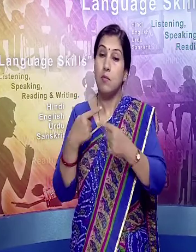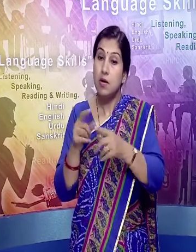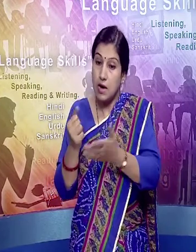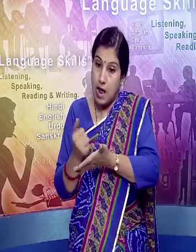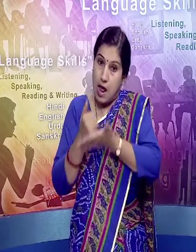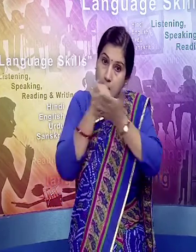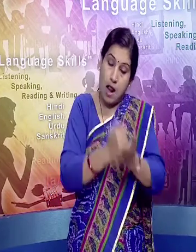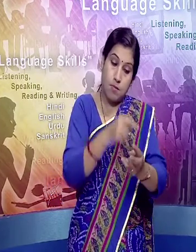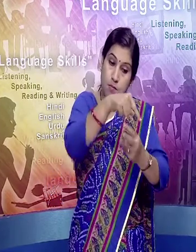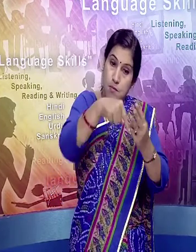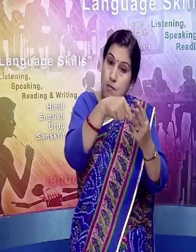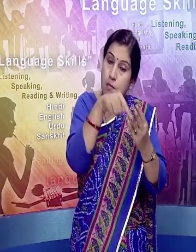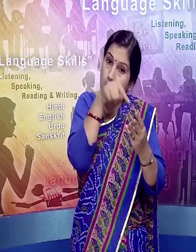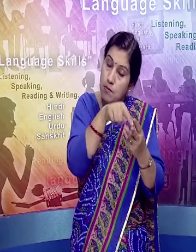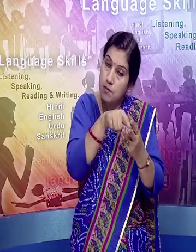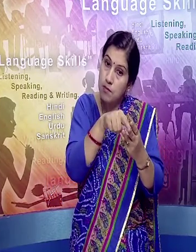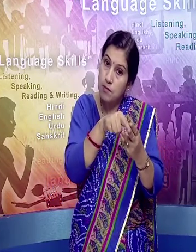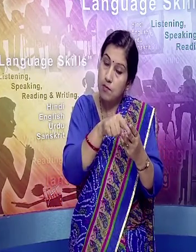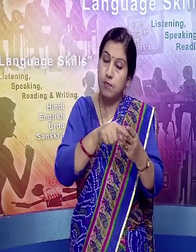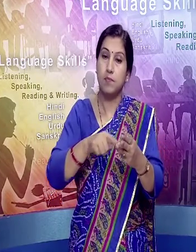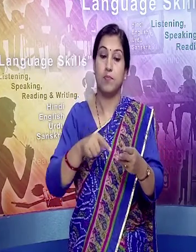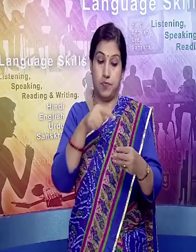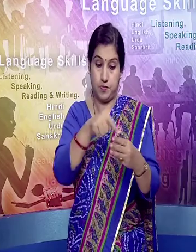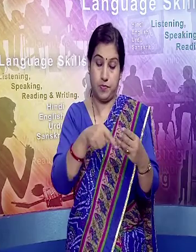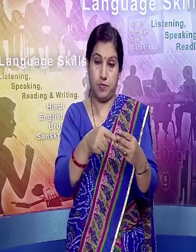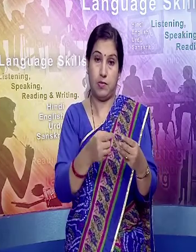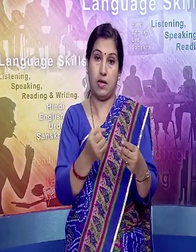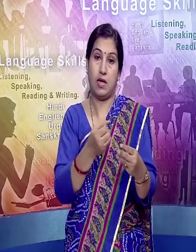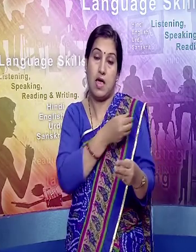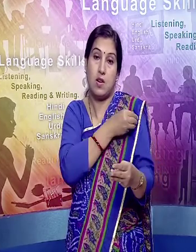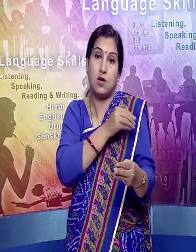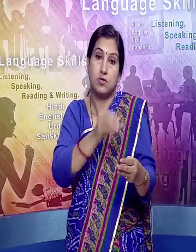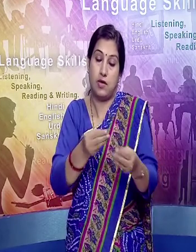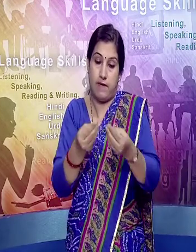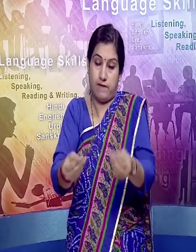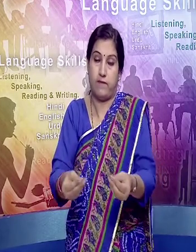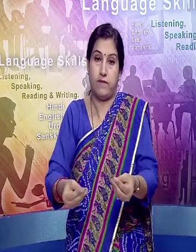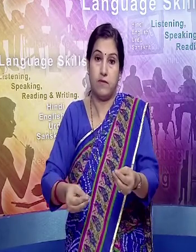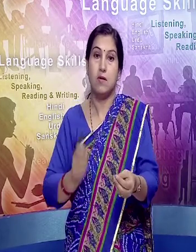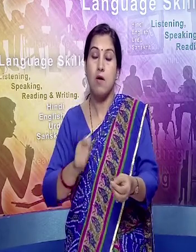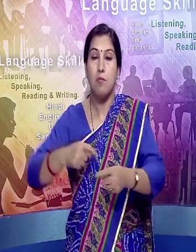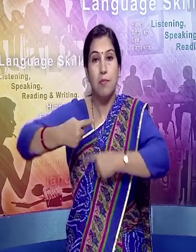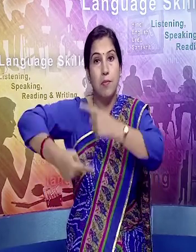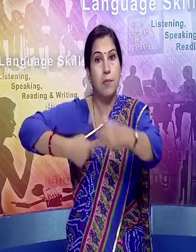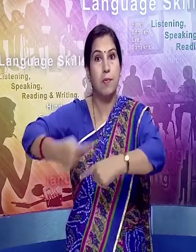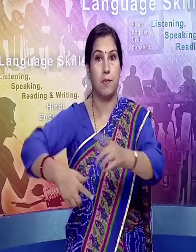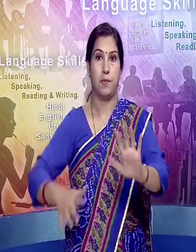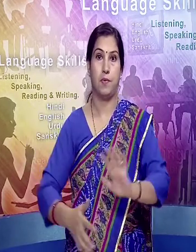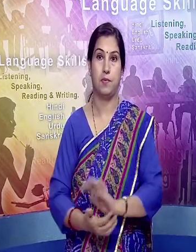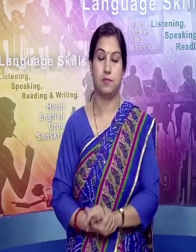but helps in releasing the energy from carbohydrates, proteins and fats.